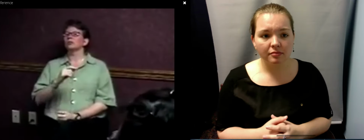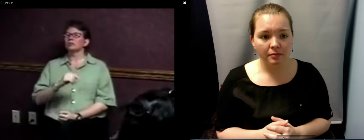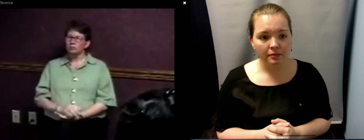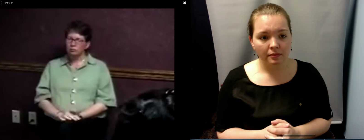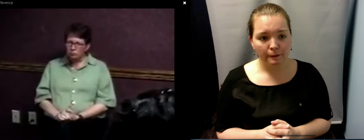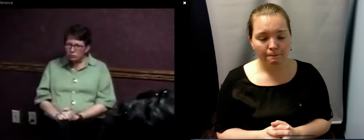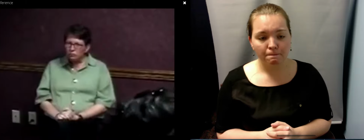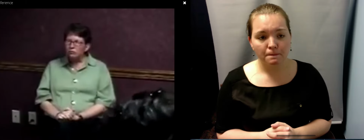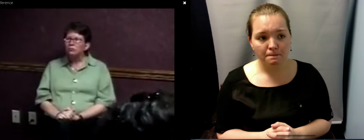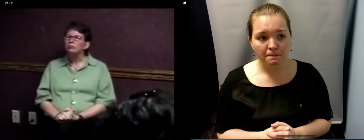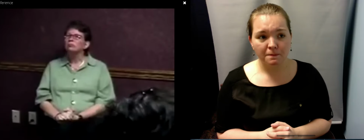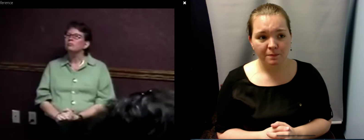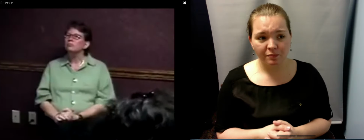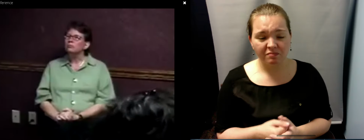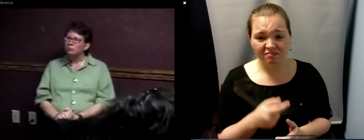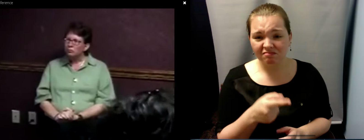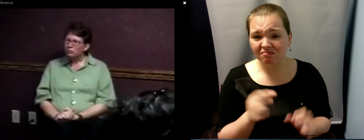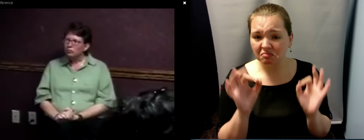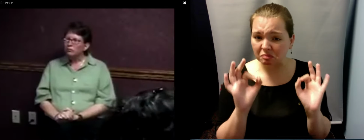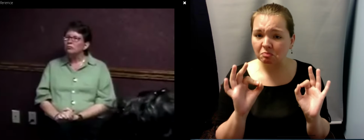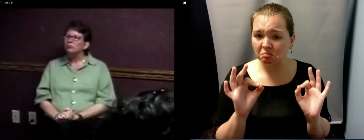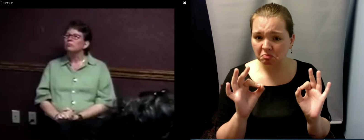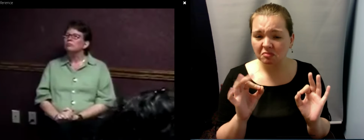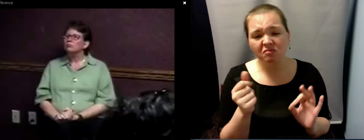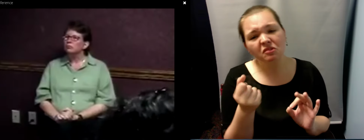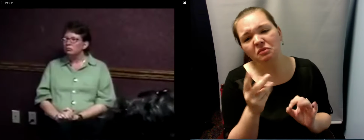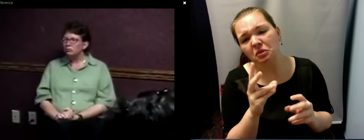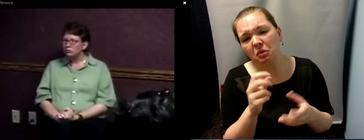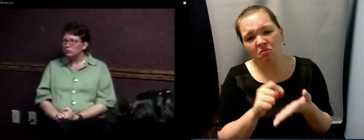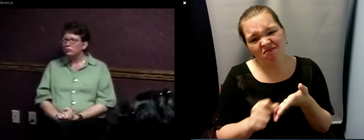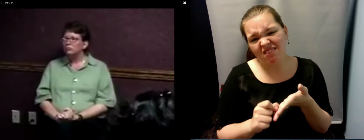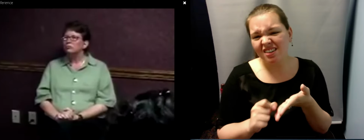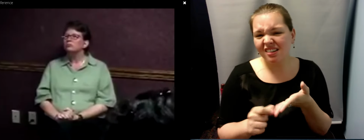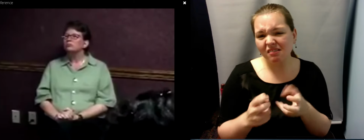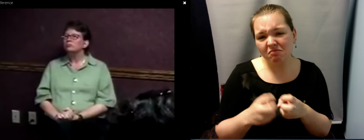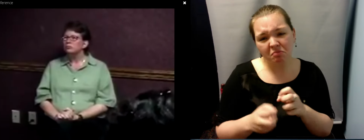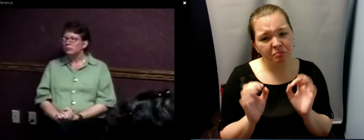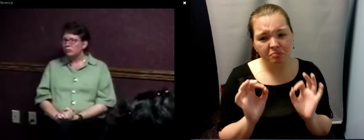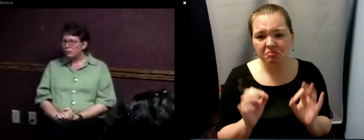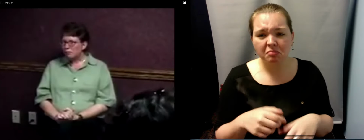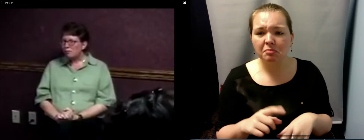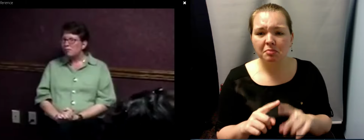I think she's doing pretty well overall. Just a few things with the writing we need to work on.